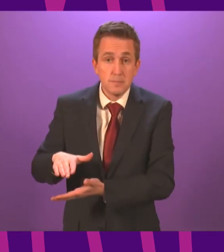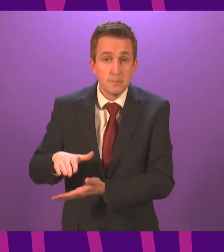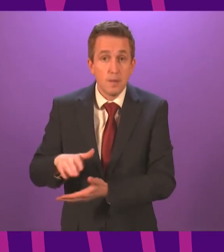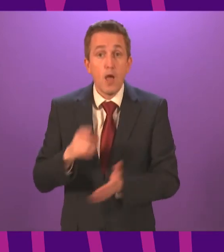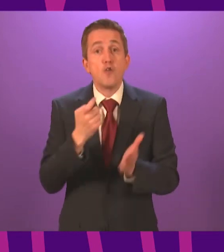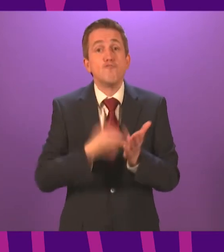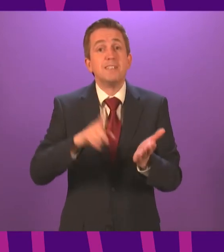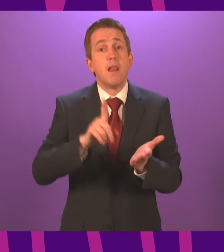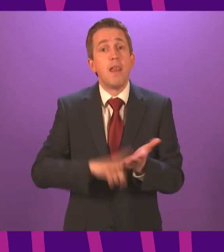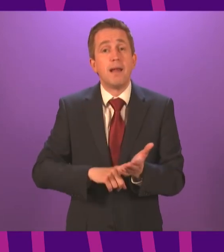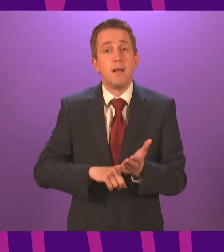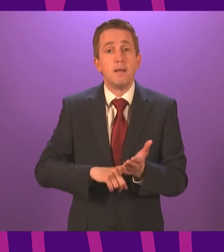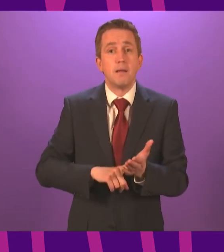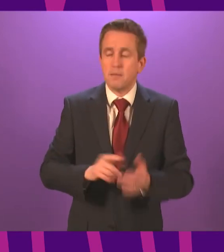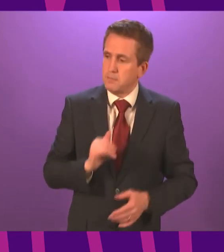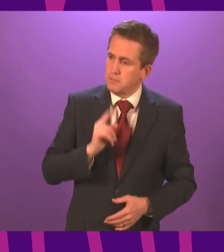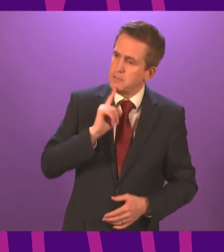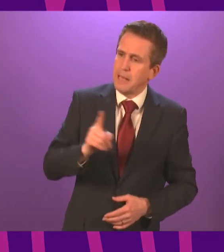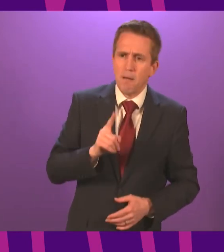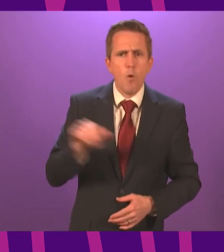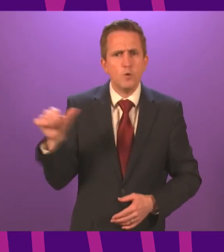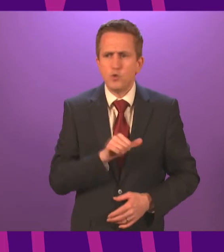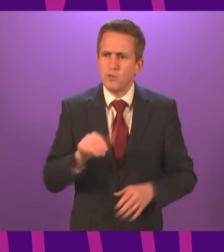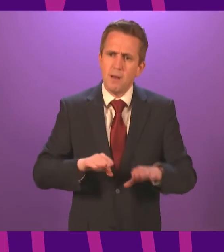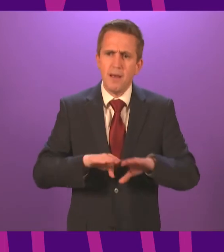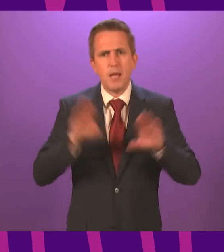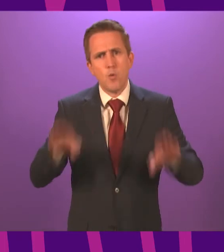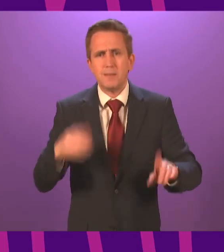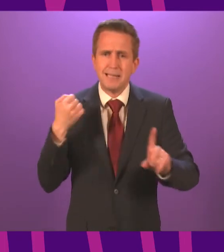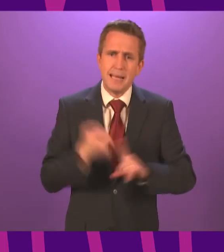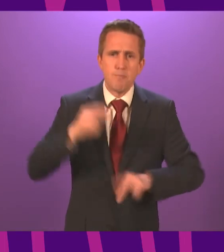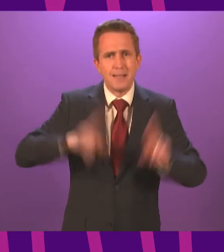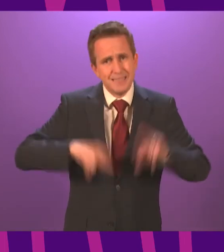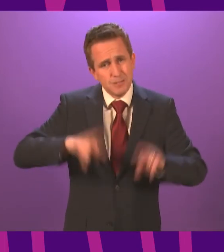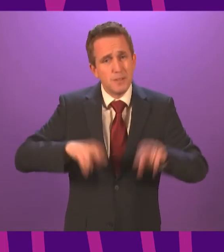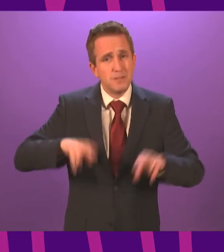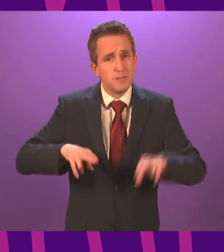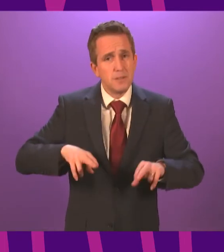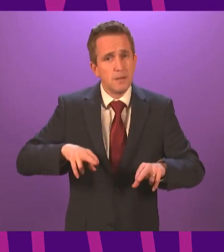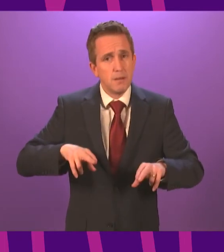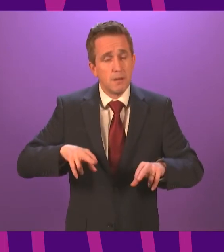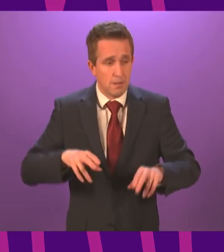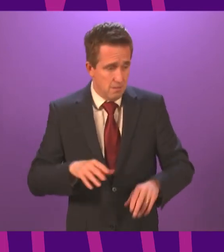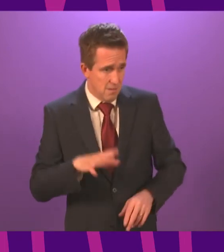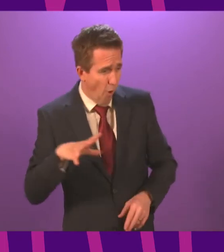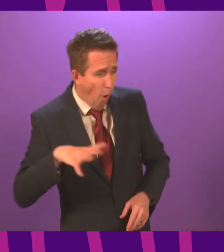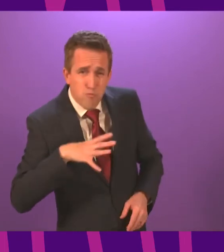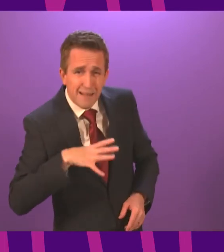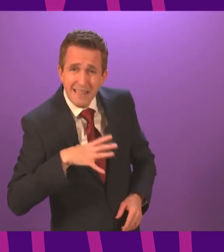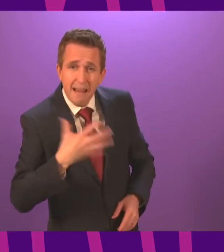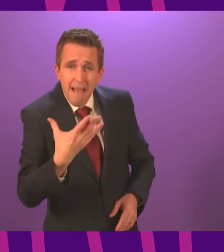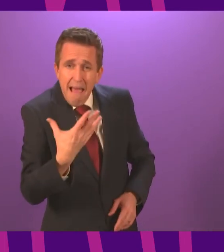from Richard Leonard that we should have an equality impact assessment on regulations of this nature. We've just carried